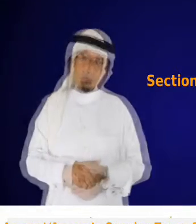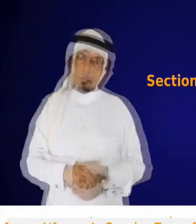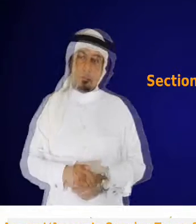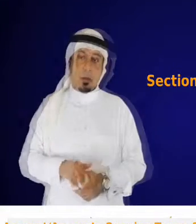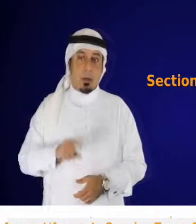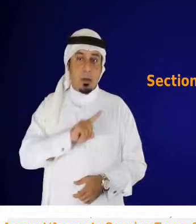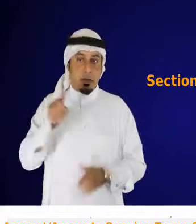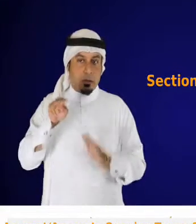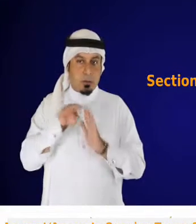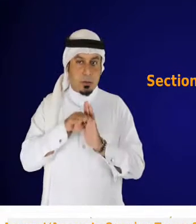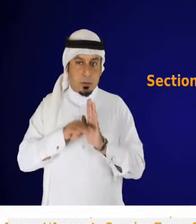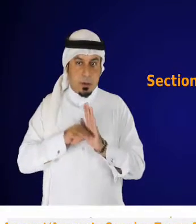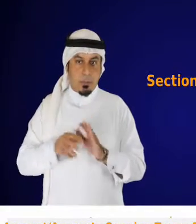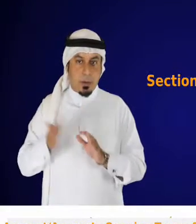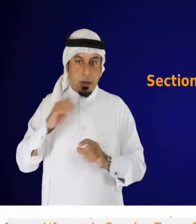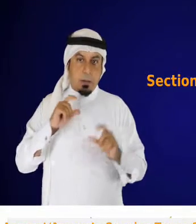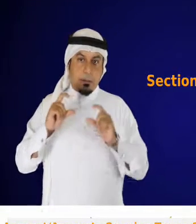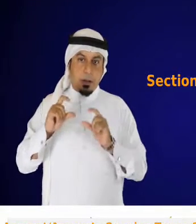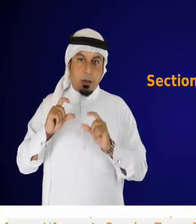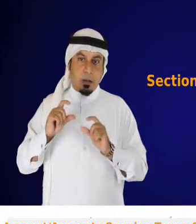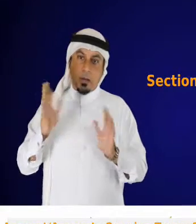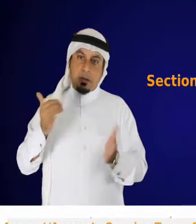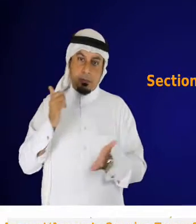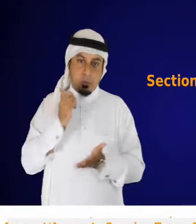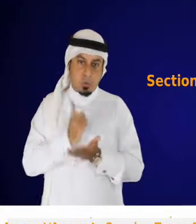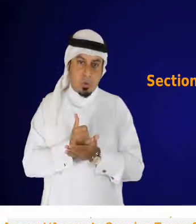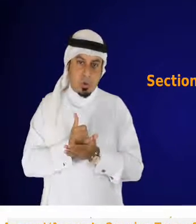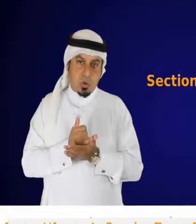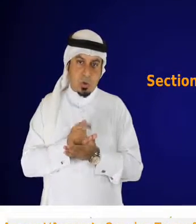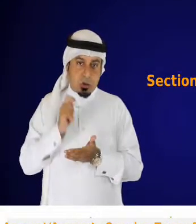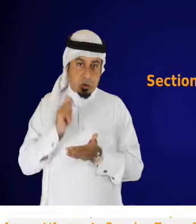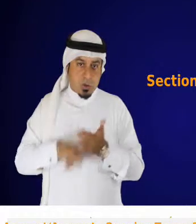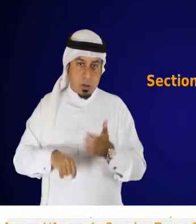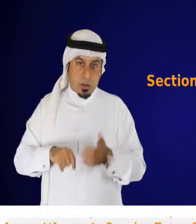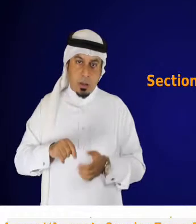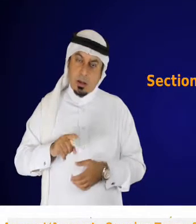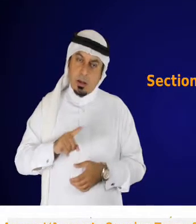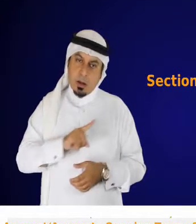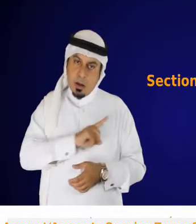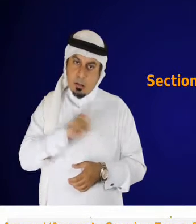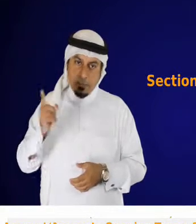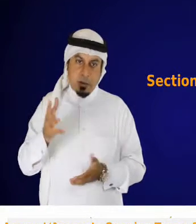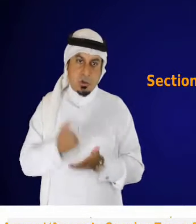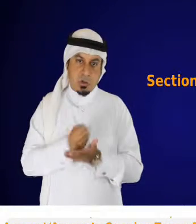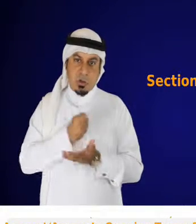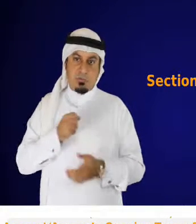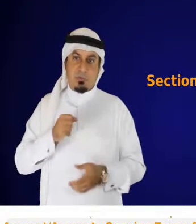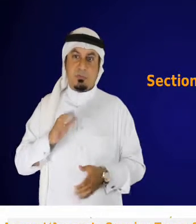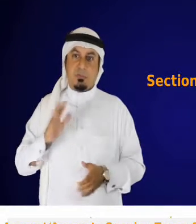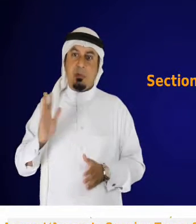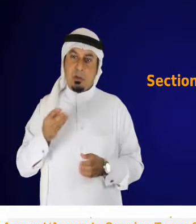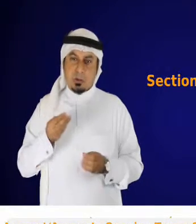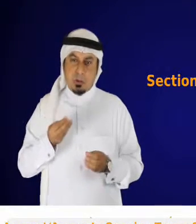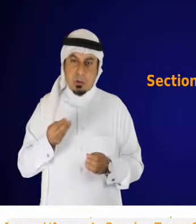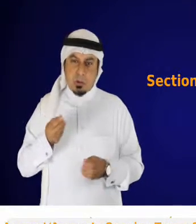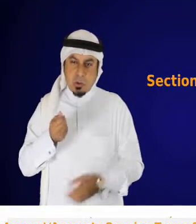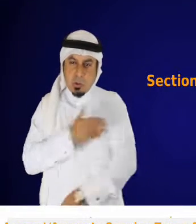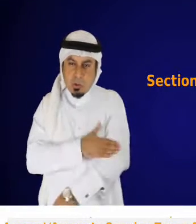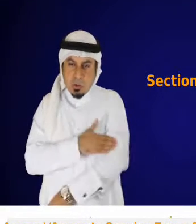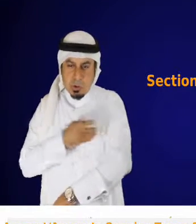5. The bank shall not be liable for any damages that may have occurred from delay or misdelivery of messages to the account holder